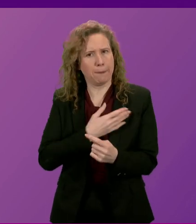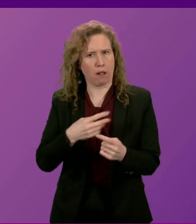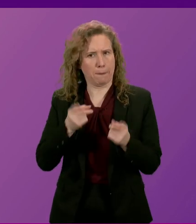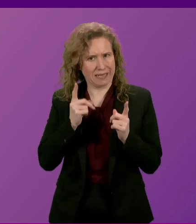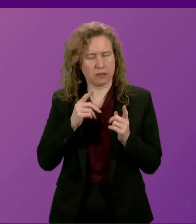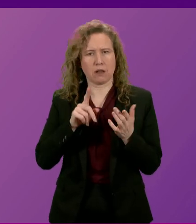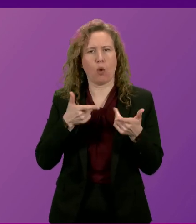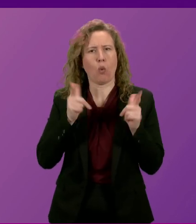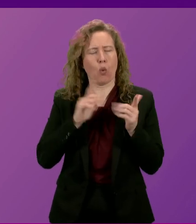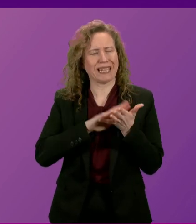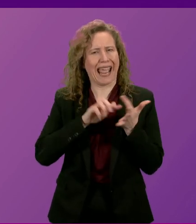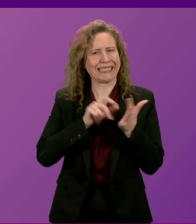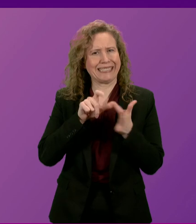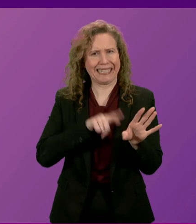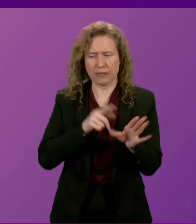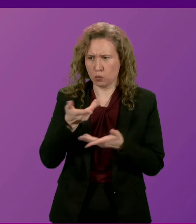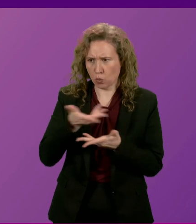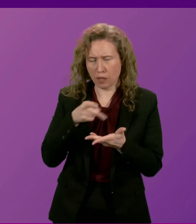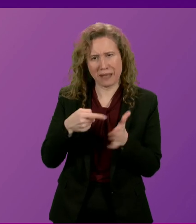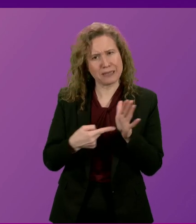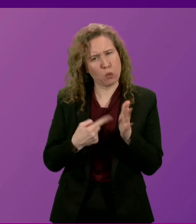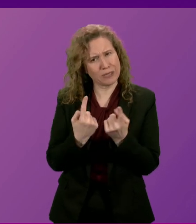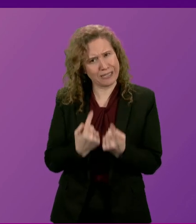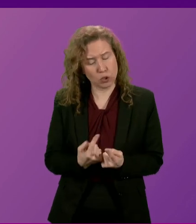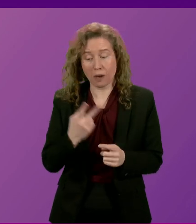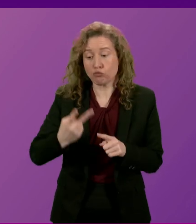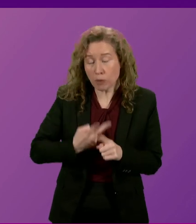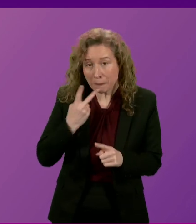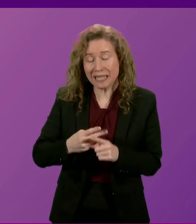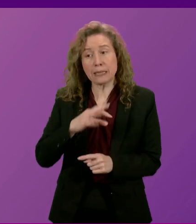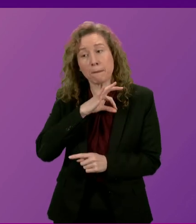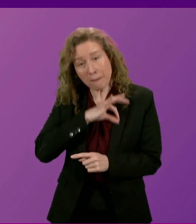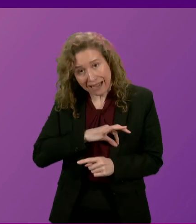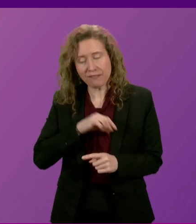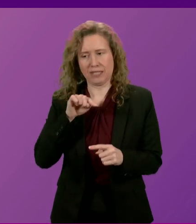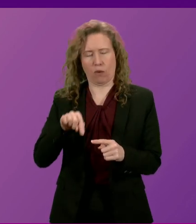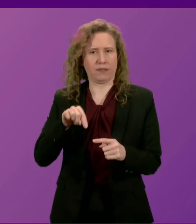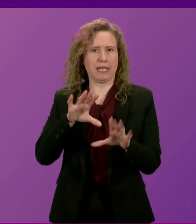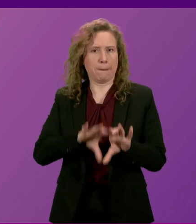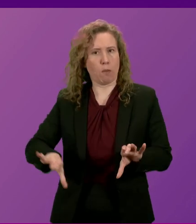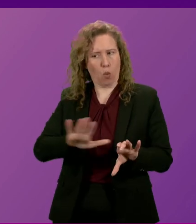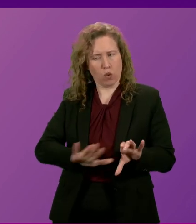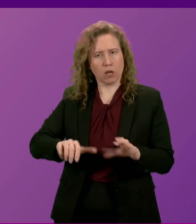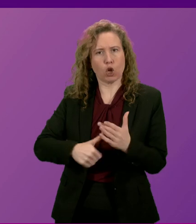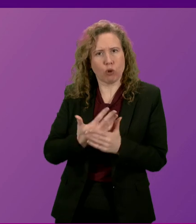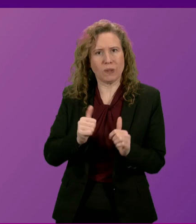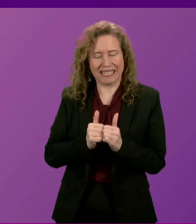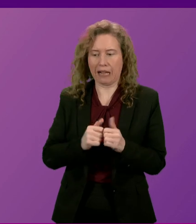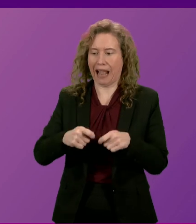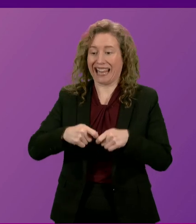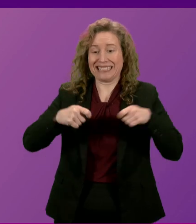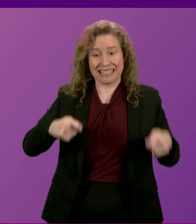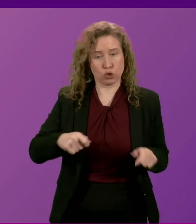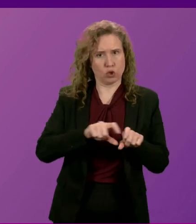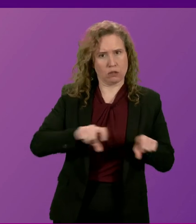Hendy, to discuss this very important issue and reiterate the benefits of the Borderlands Growth Deal and the extension to Carlisle?